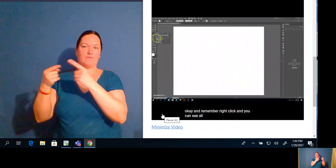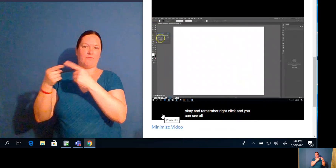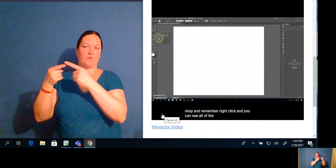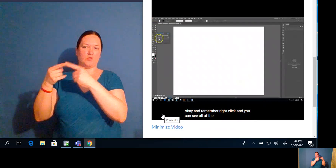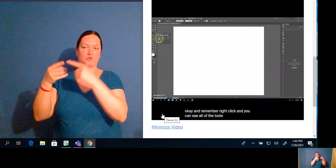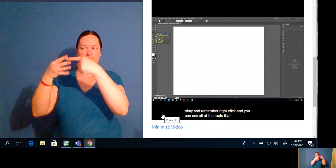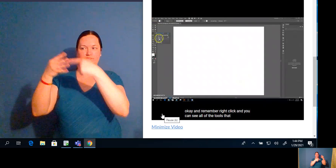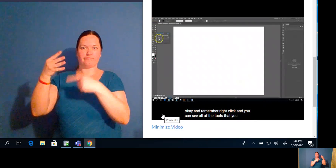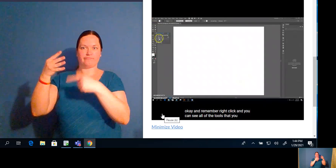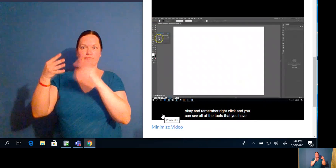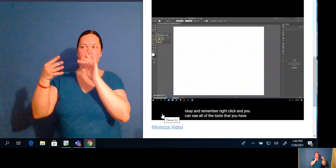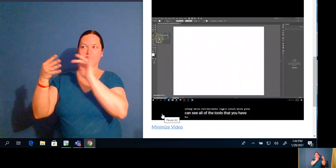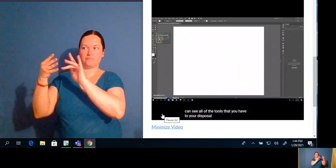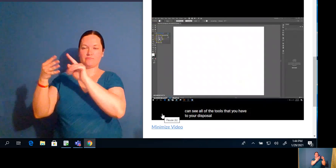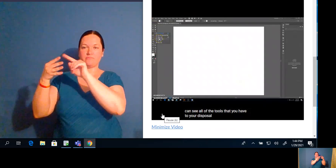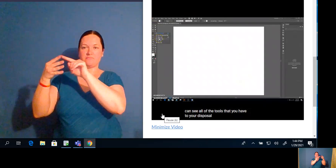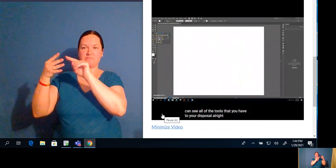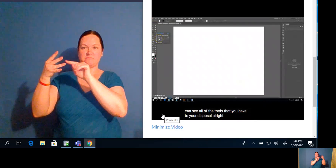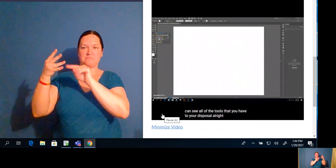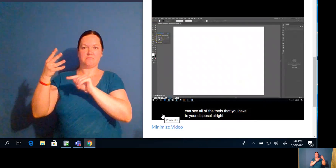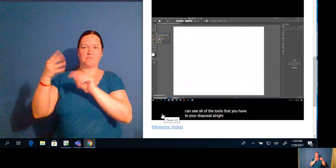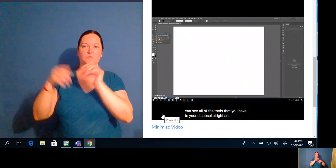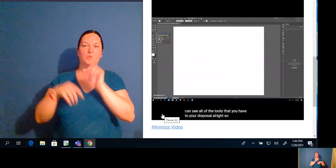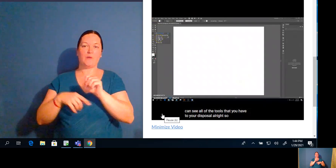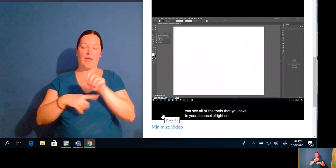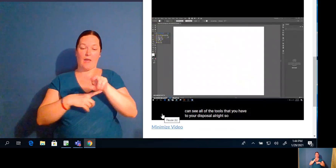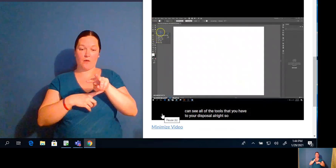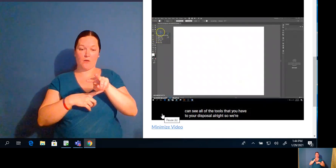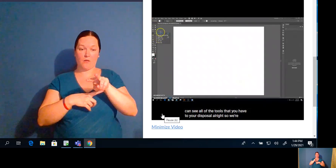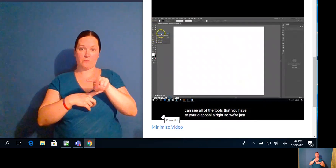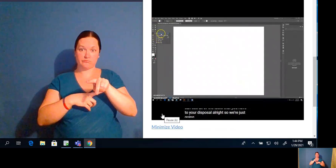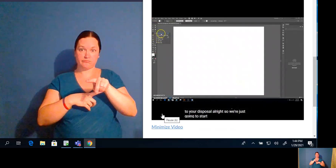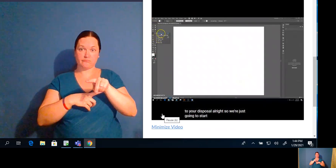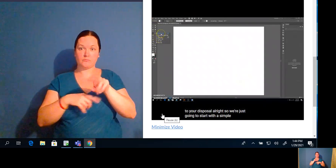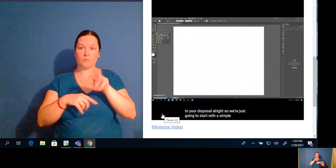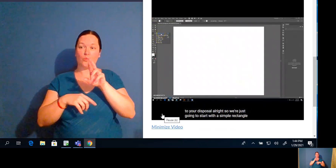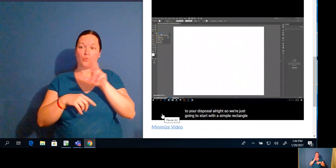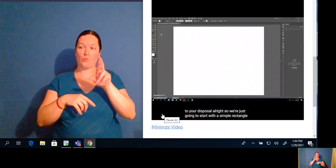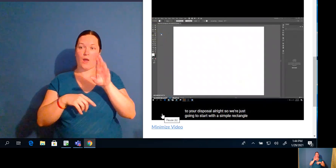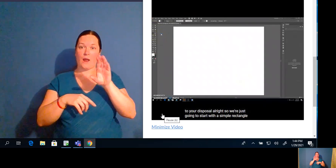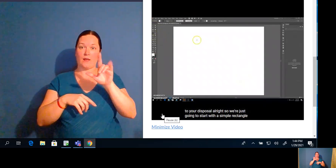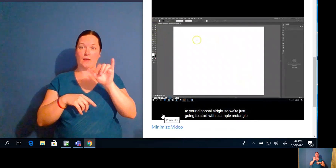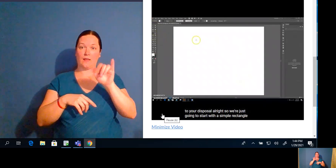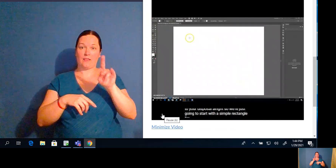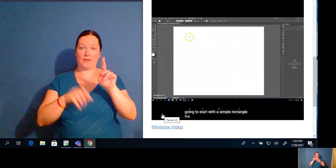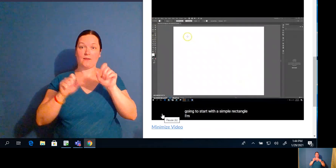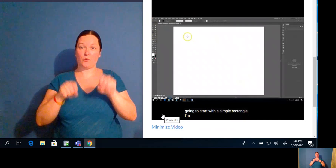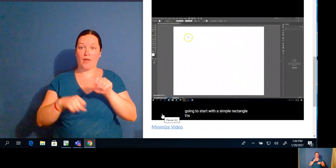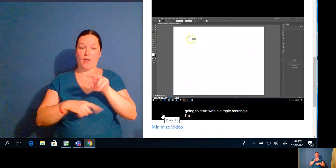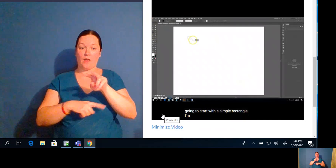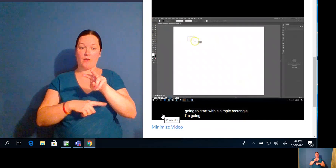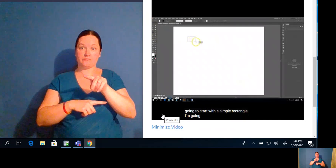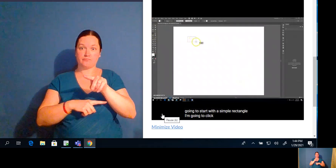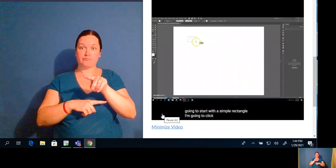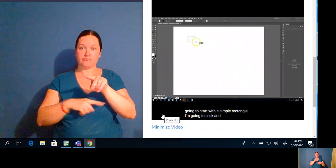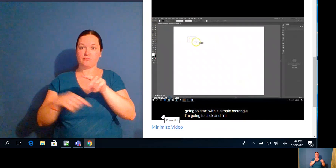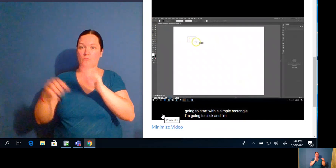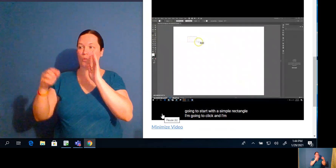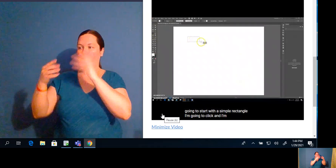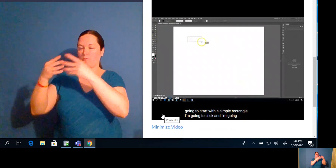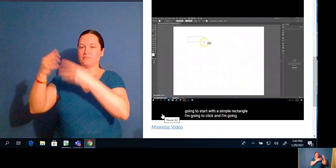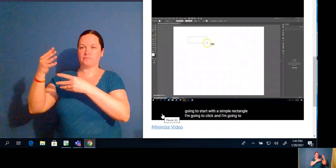and you can see all of the tools that you have to your disposal. All right, so we're just going to start with a simple rectangle. I'm